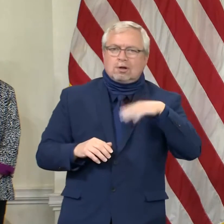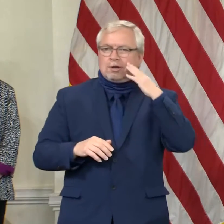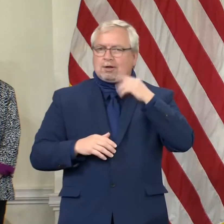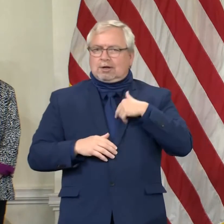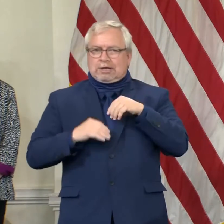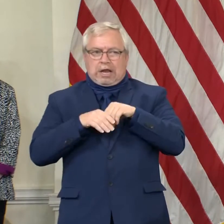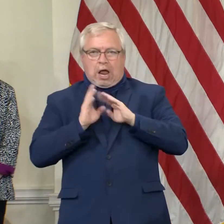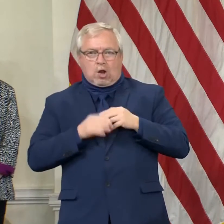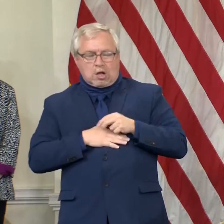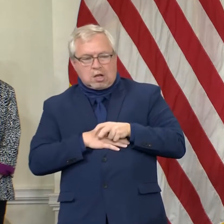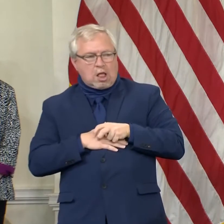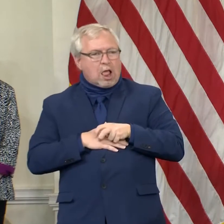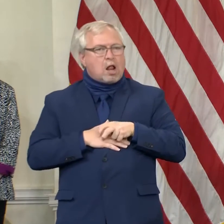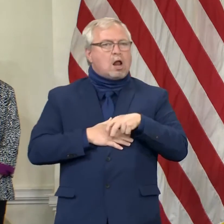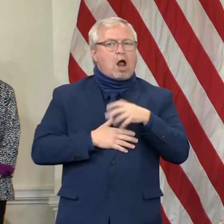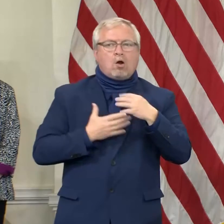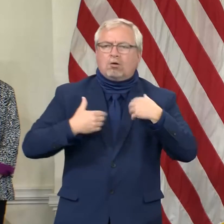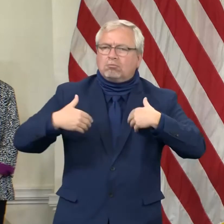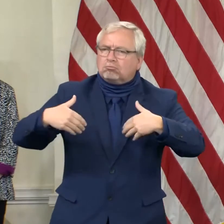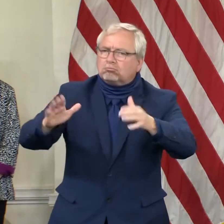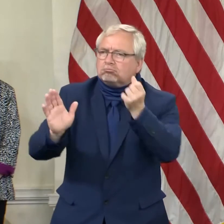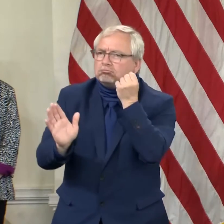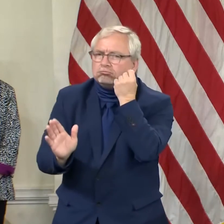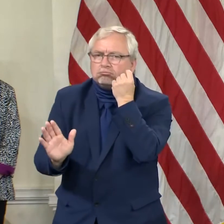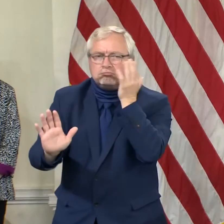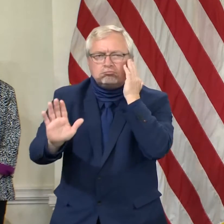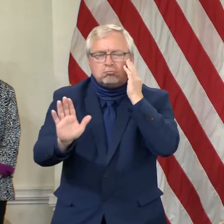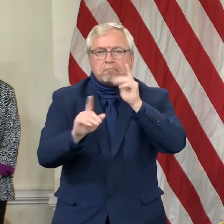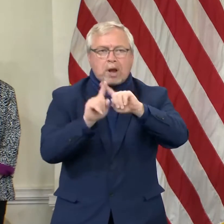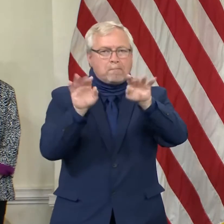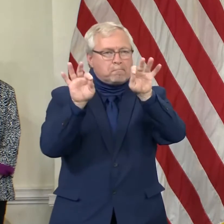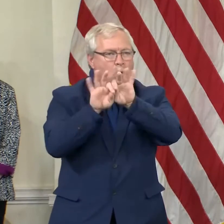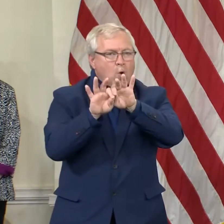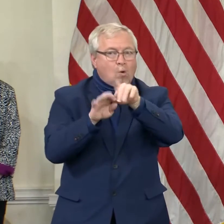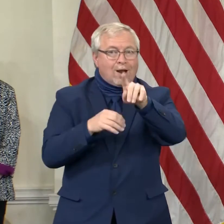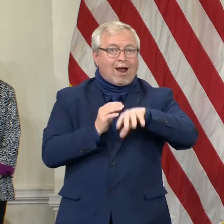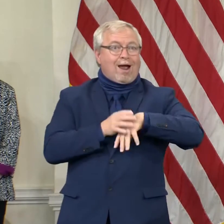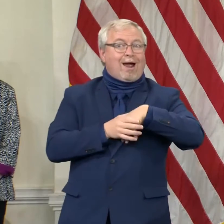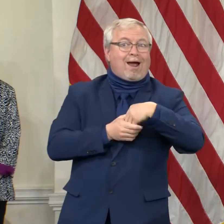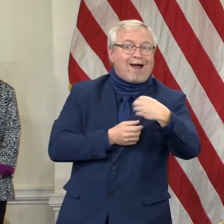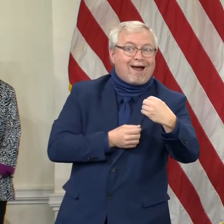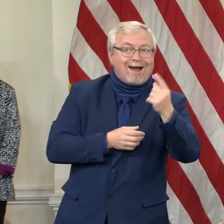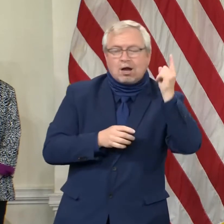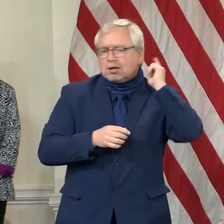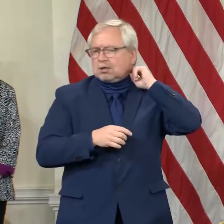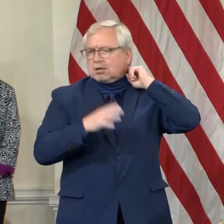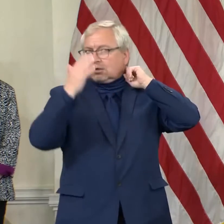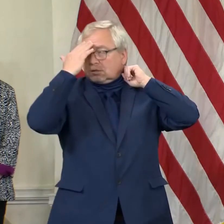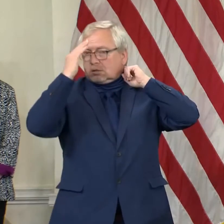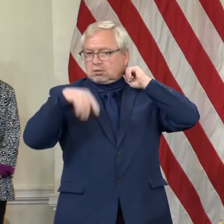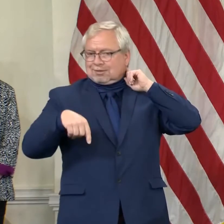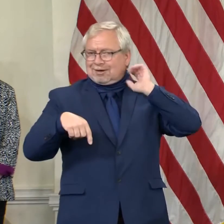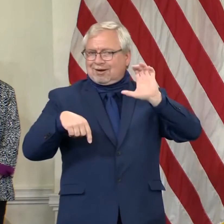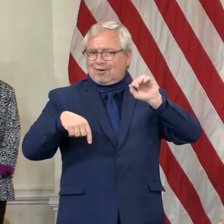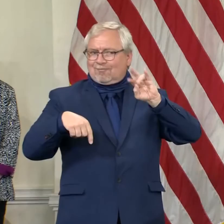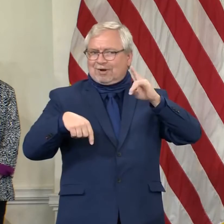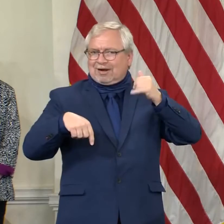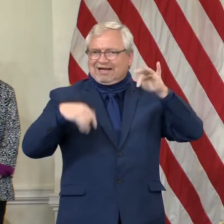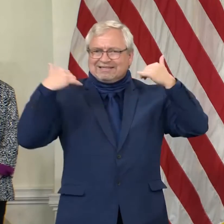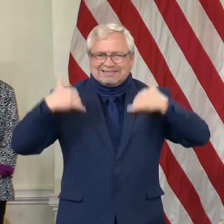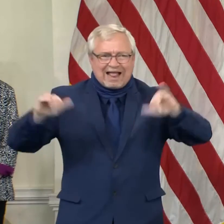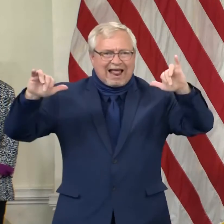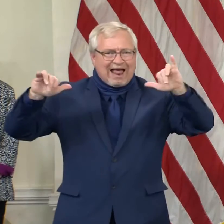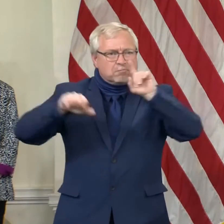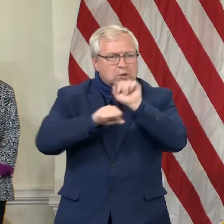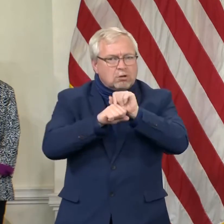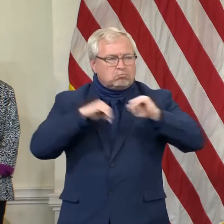mind. Number one, this virus is still with us, and we need to be sensitive